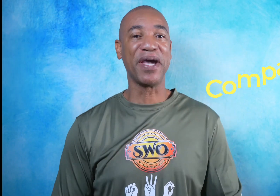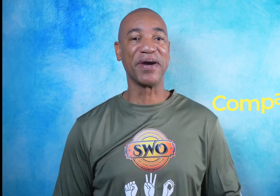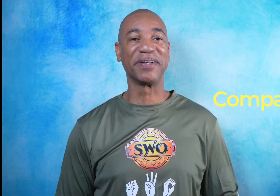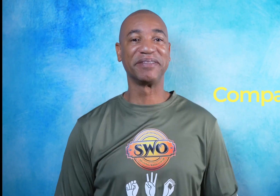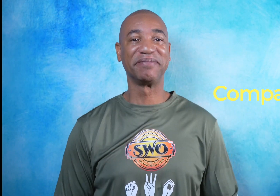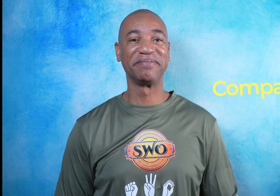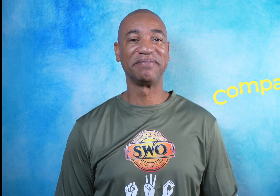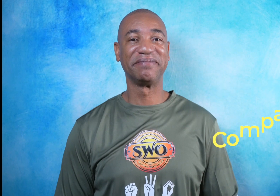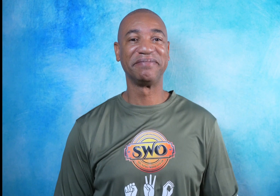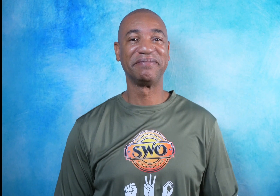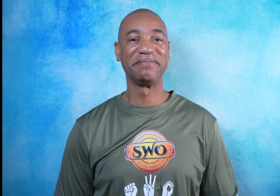compare.